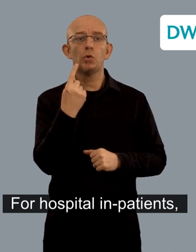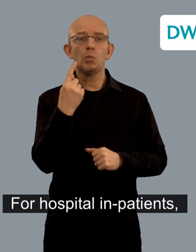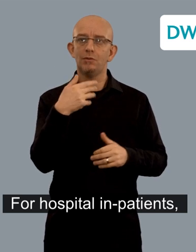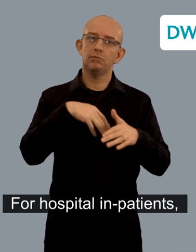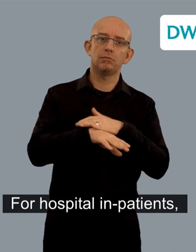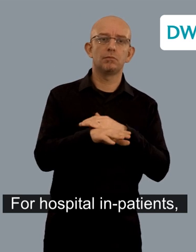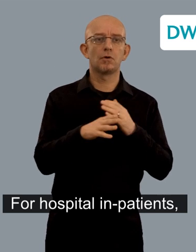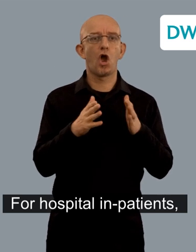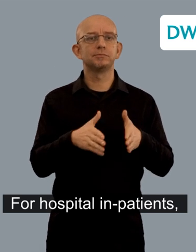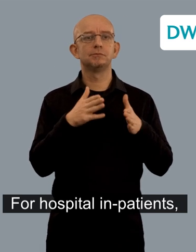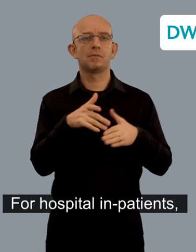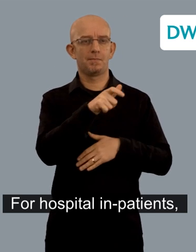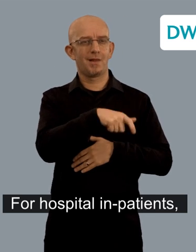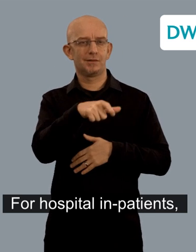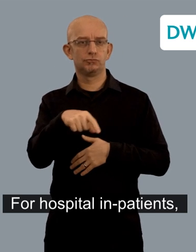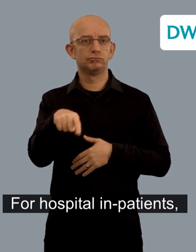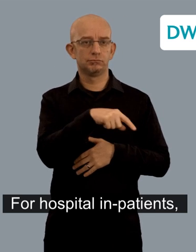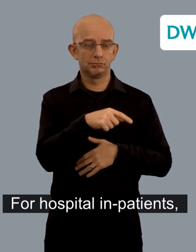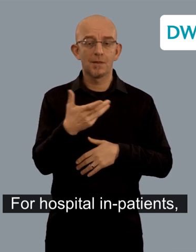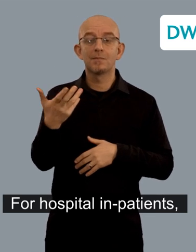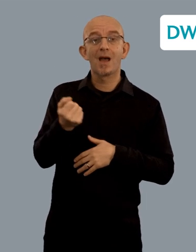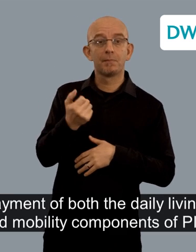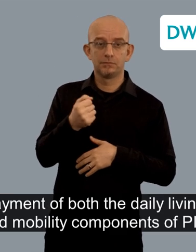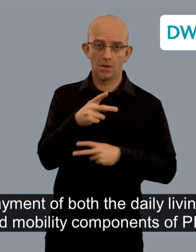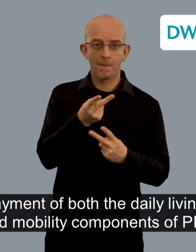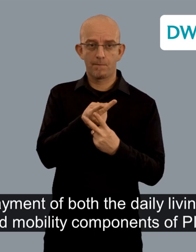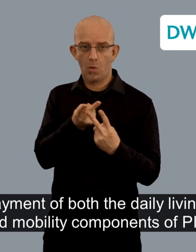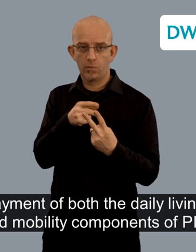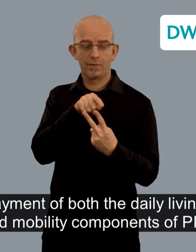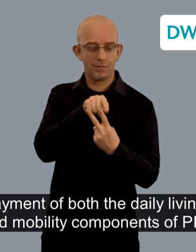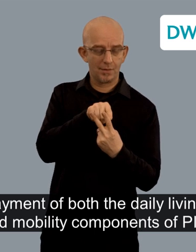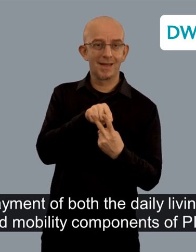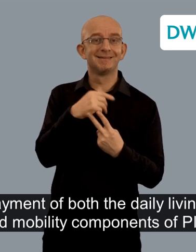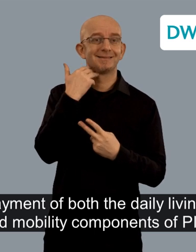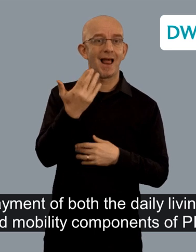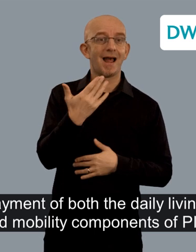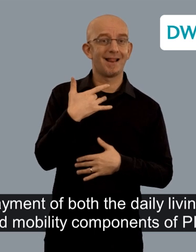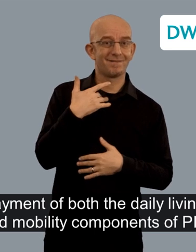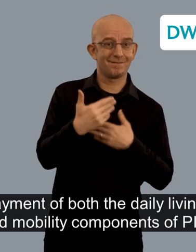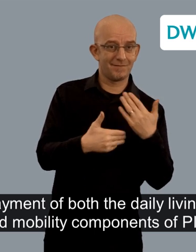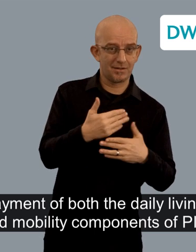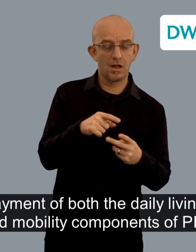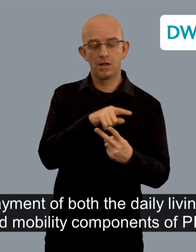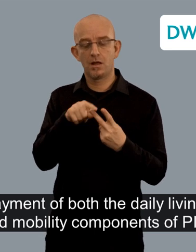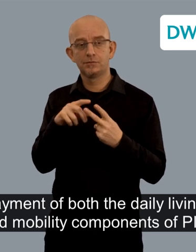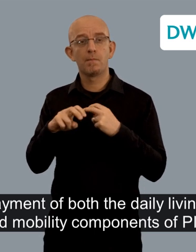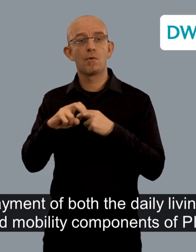For hospital inpatients, payment of both the daily living and mobility components of